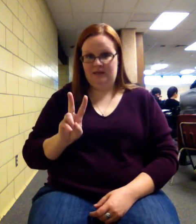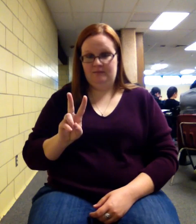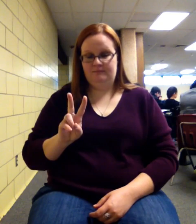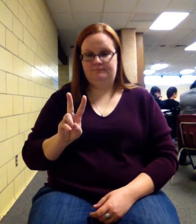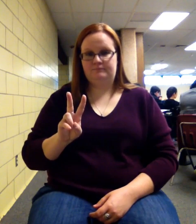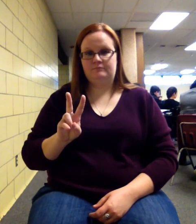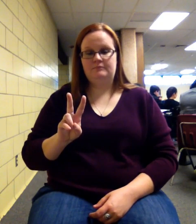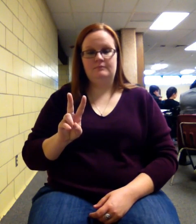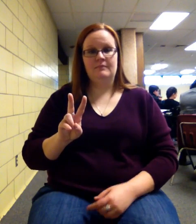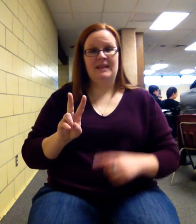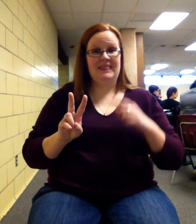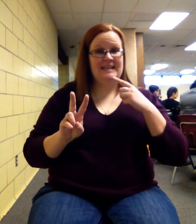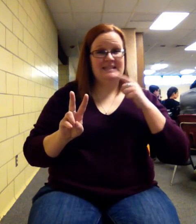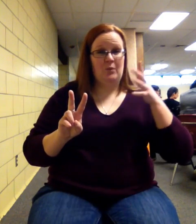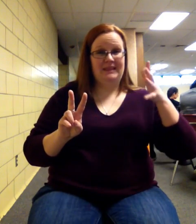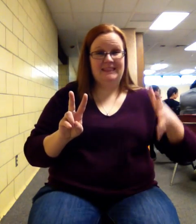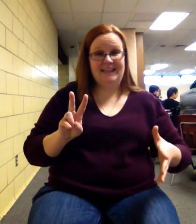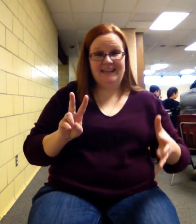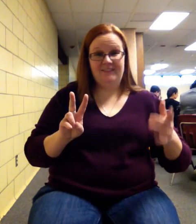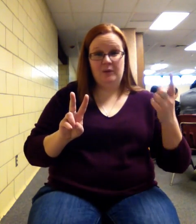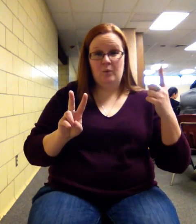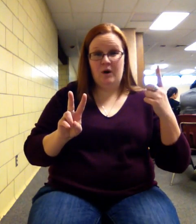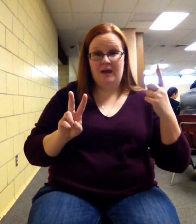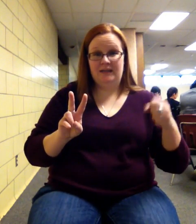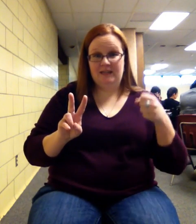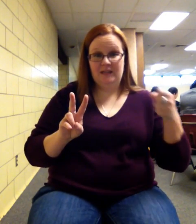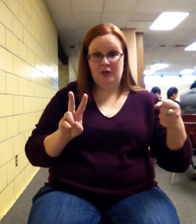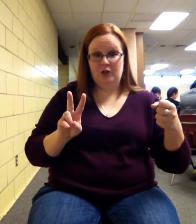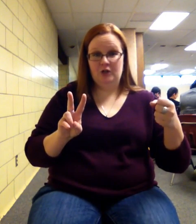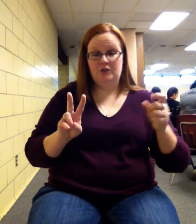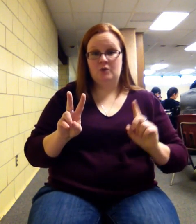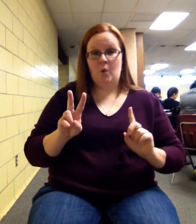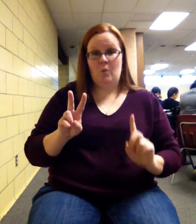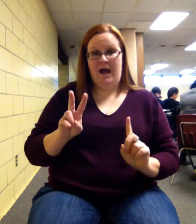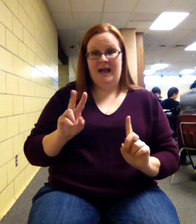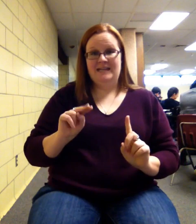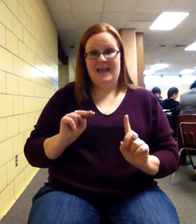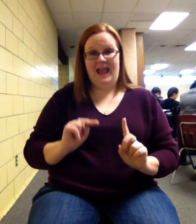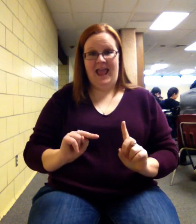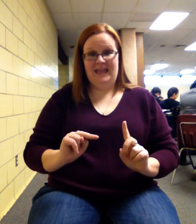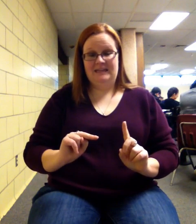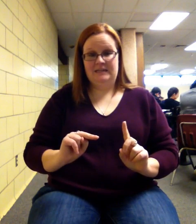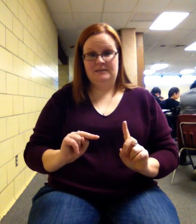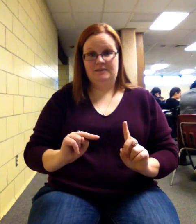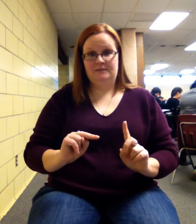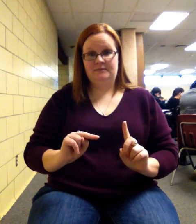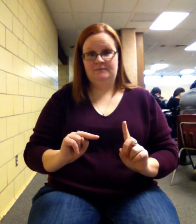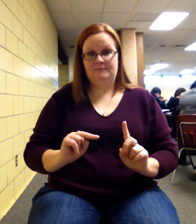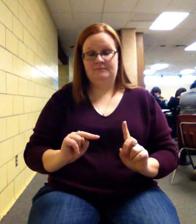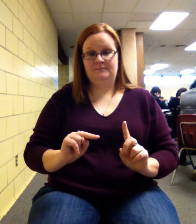They say we're going to leave the money in the bank for 1 year, so hit the 1N. 1N.